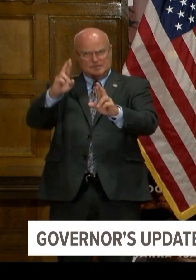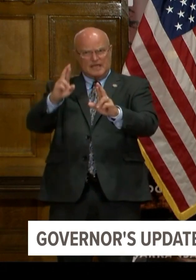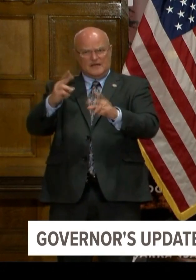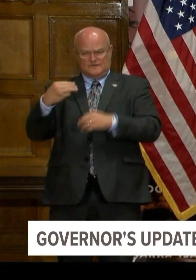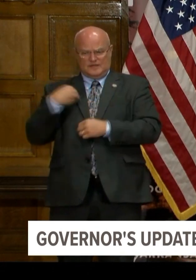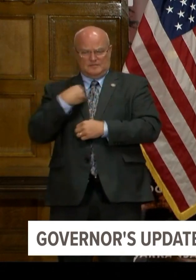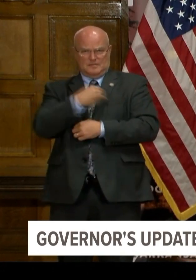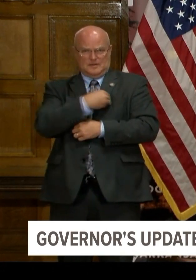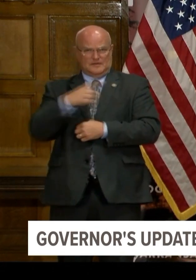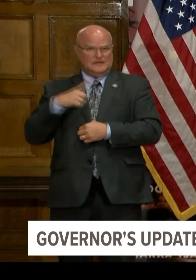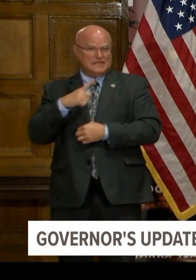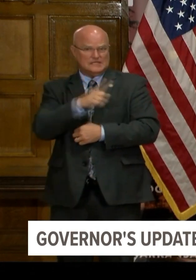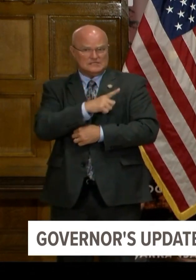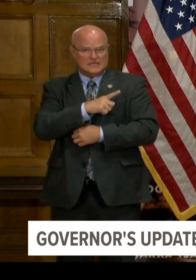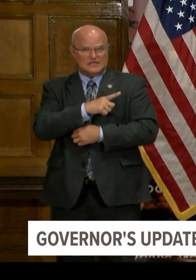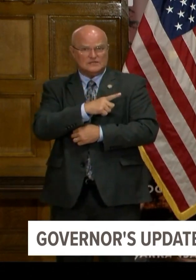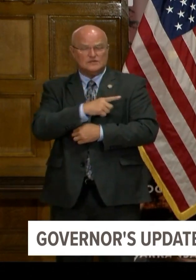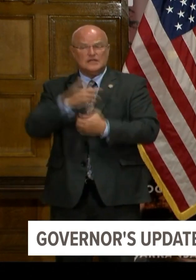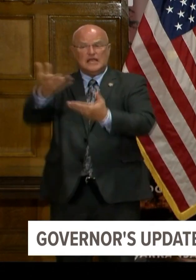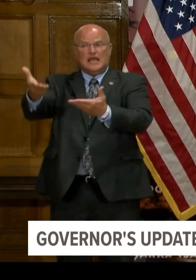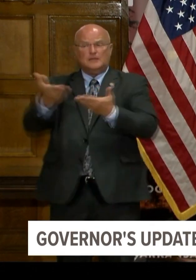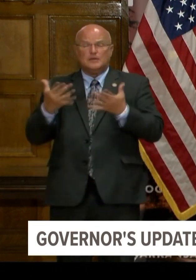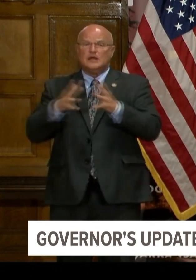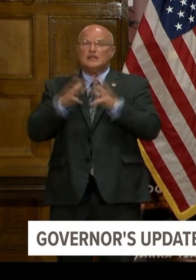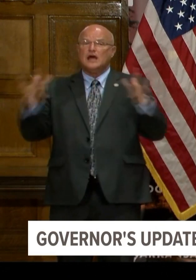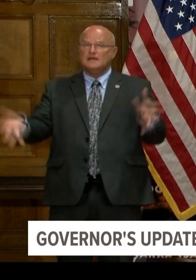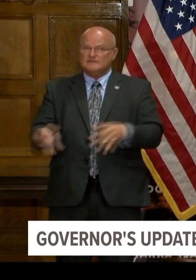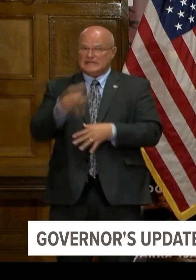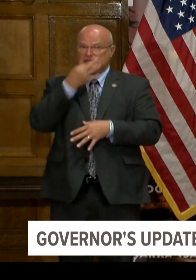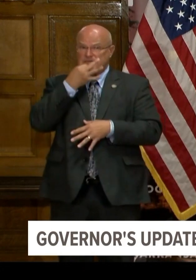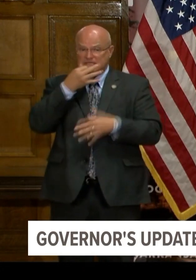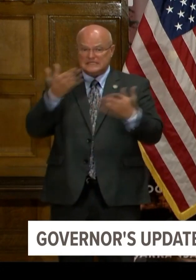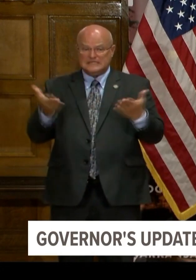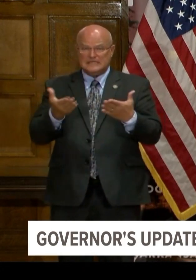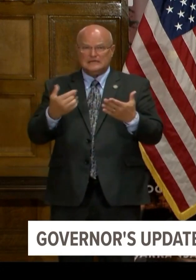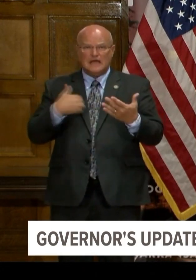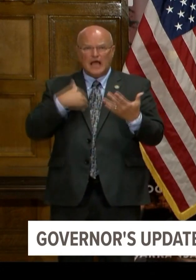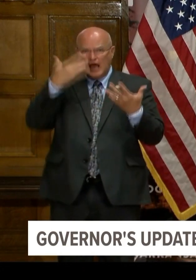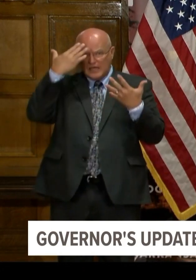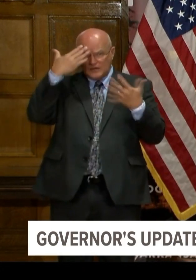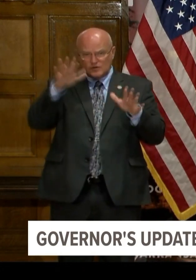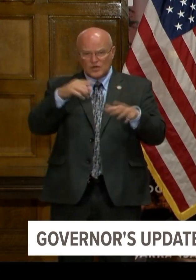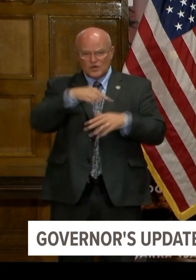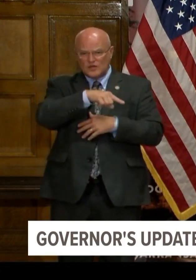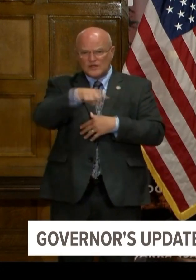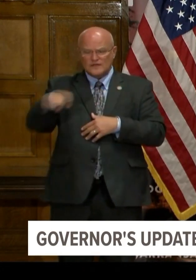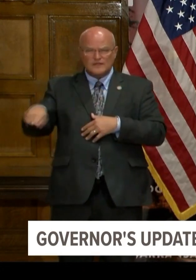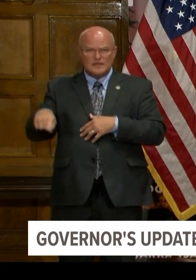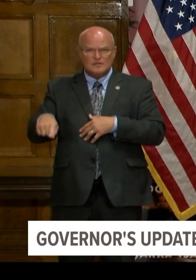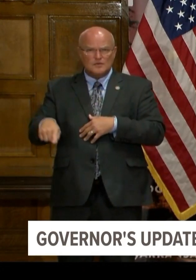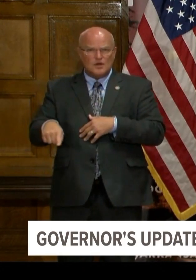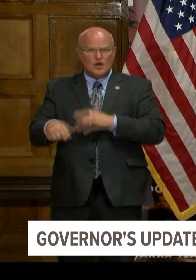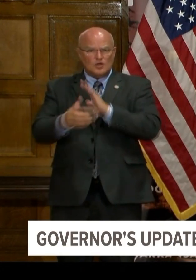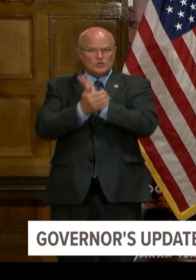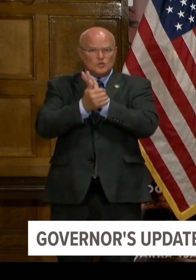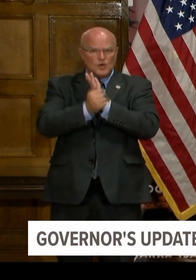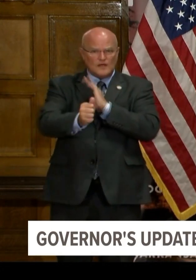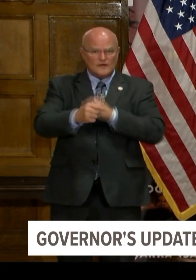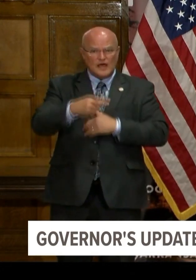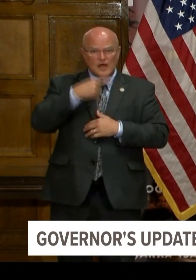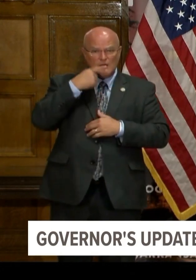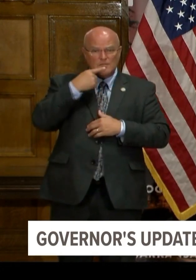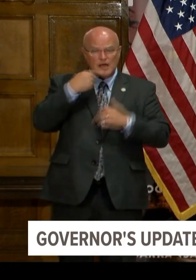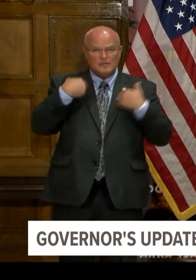General Assembly, they bring a great deal of expertise, I don't know any of them who are as qualified in public health matters as